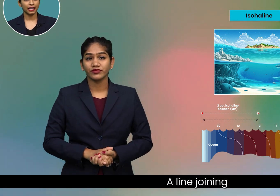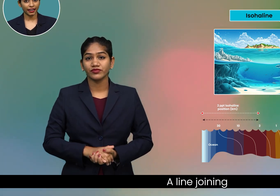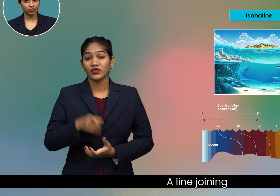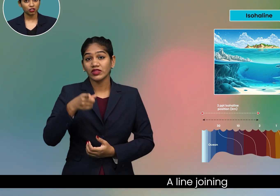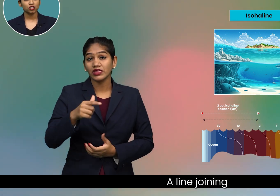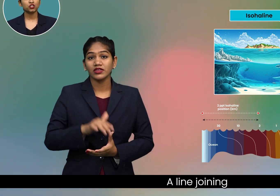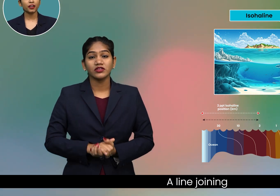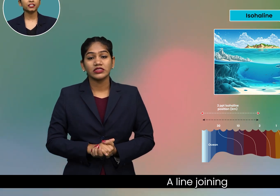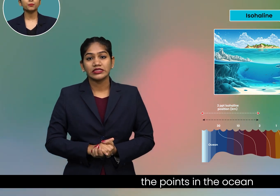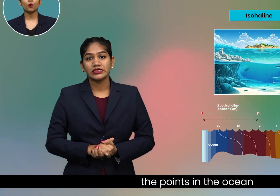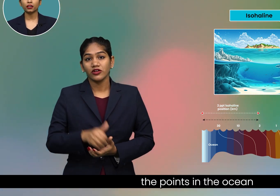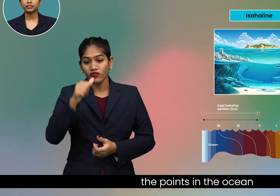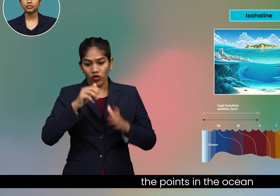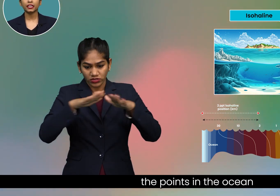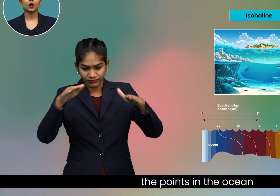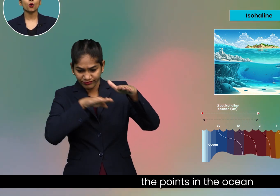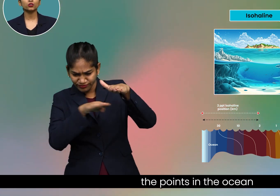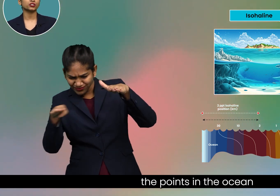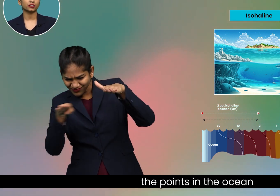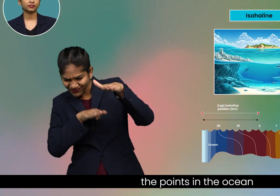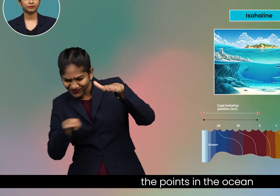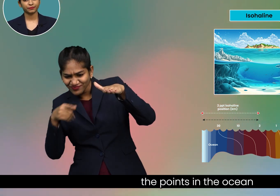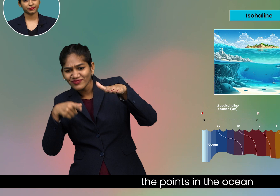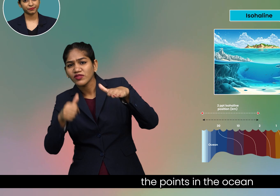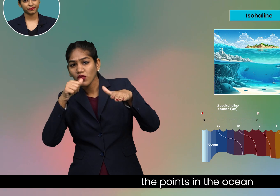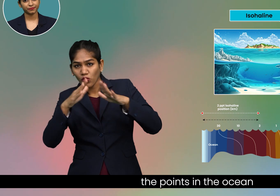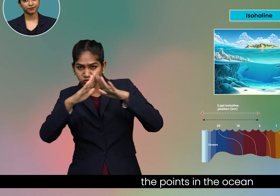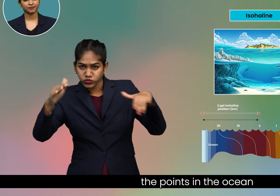a line joining the points in the ocean